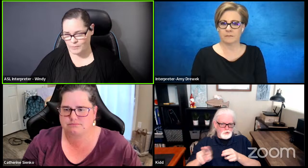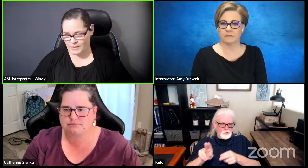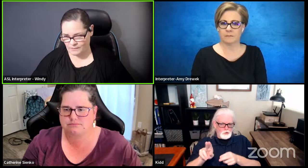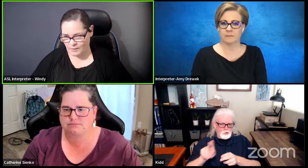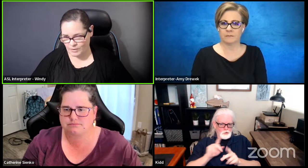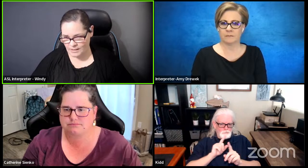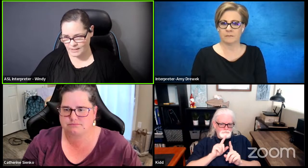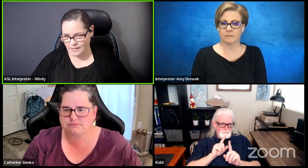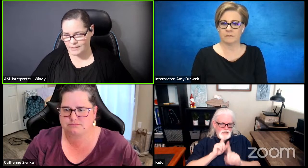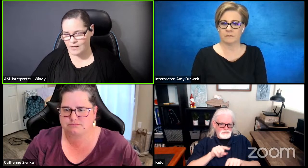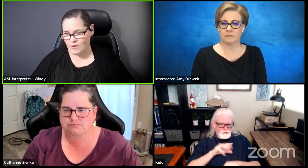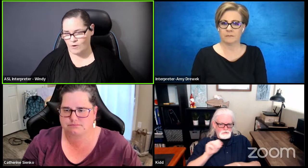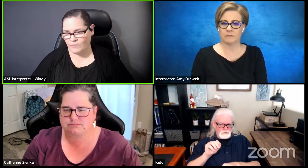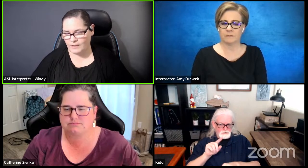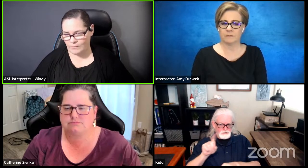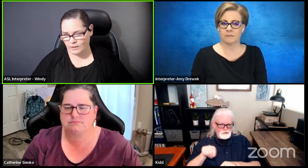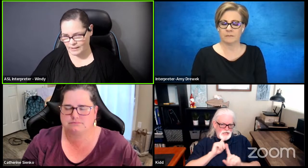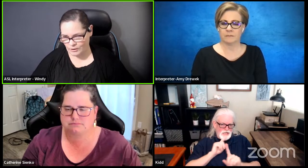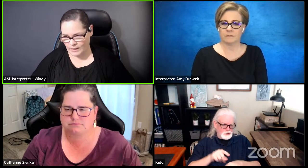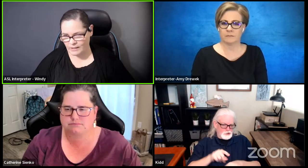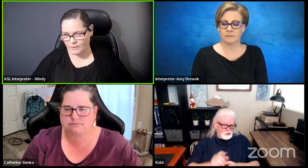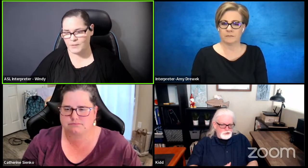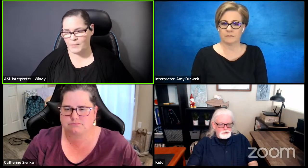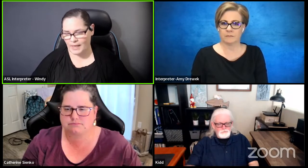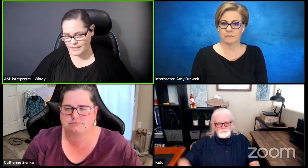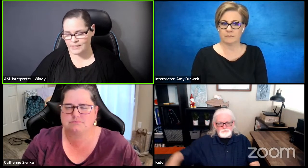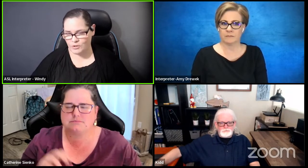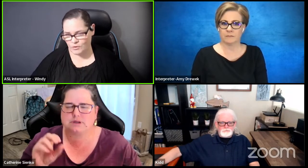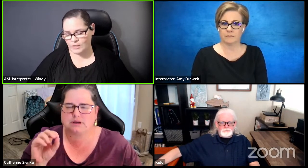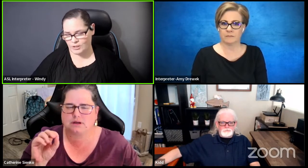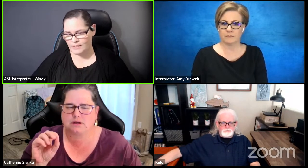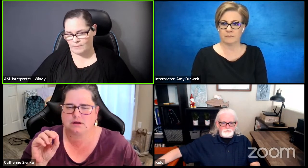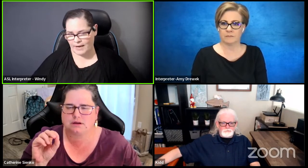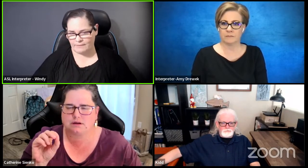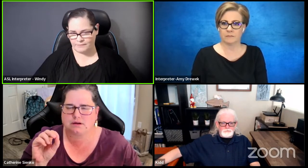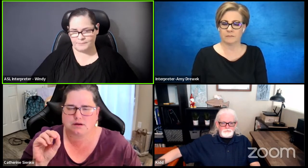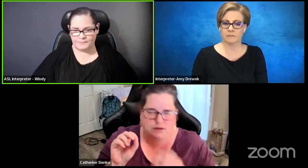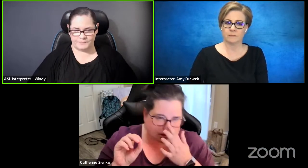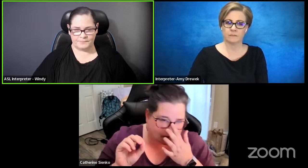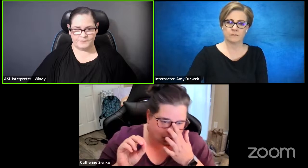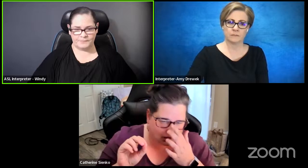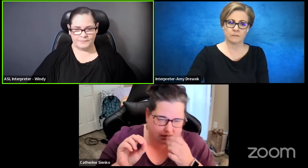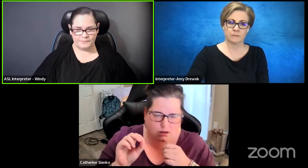session on that specific process. Hopefully we'll get a quick response to the questions that.